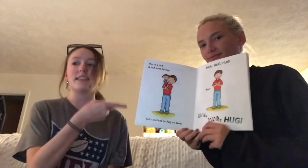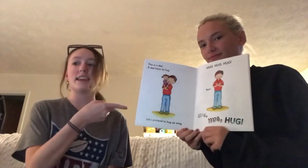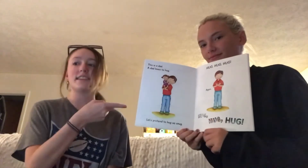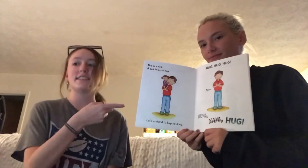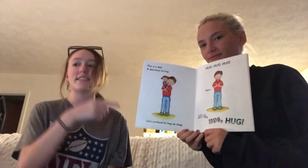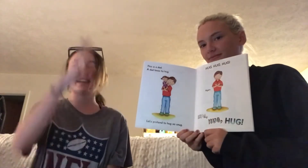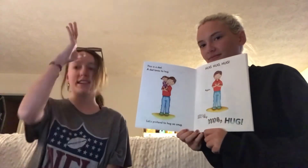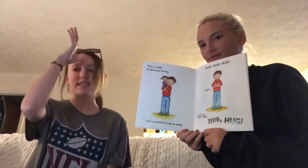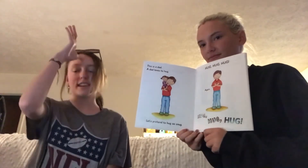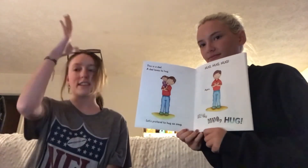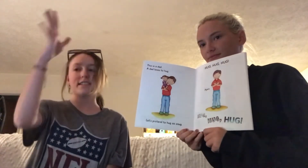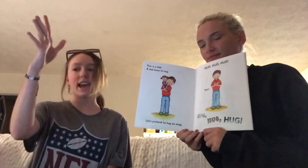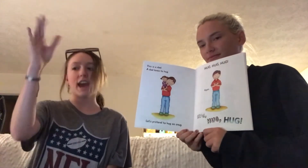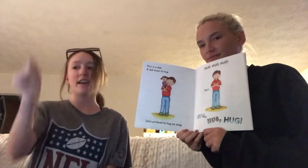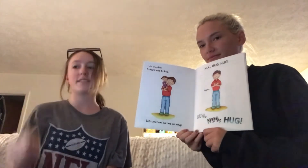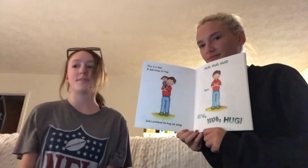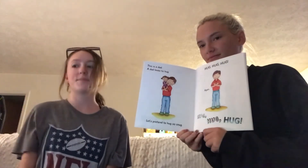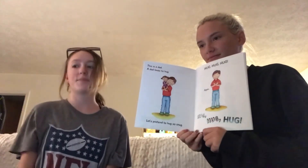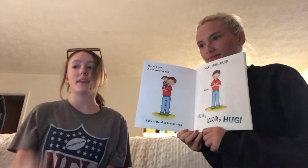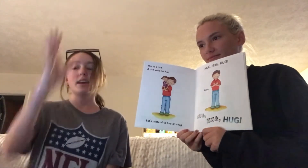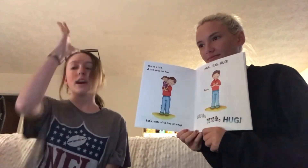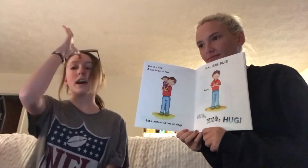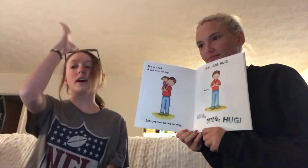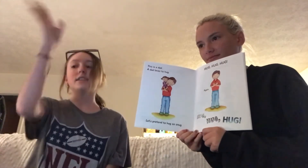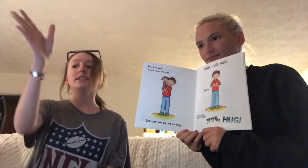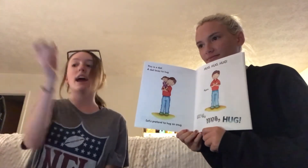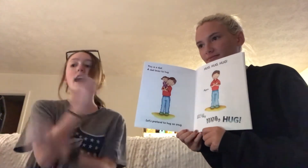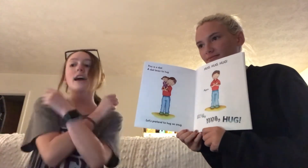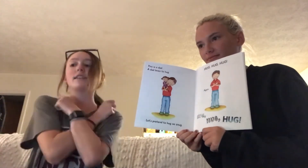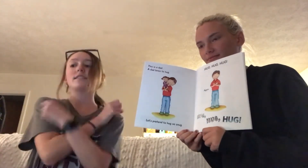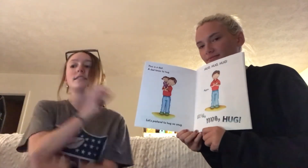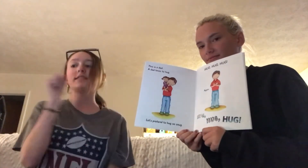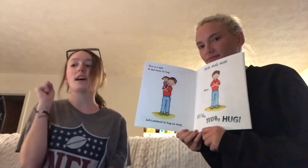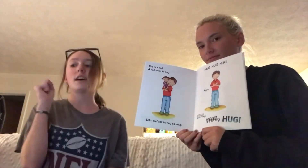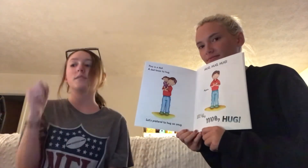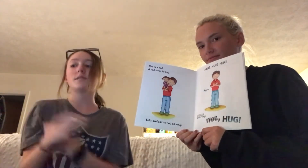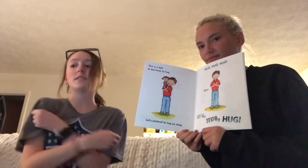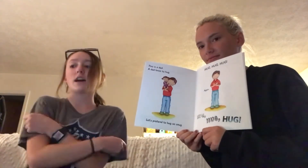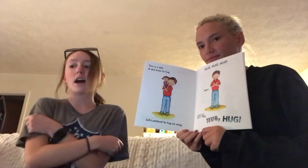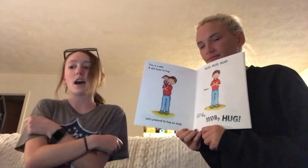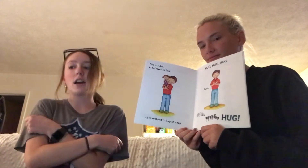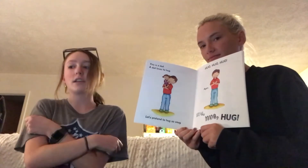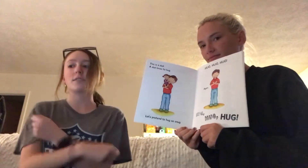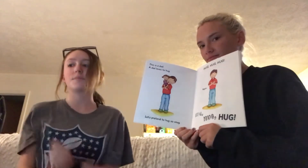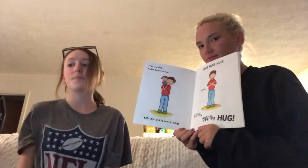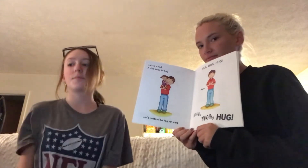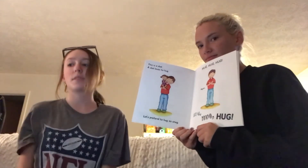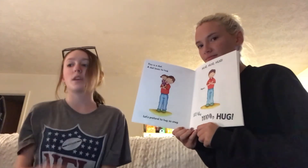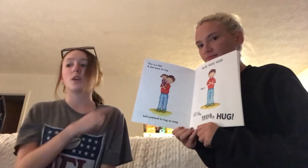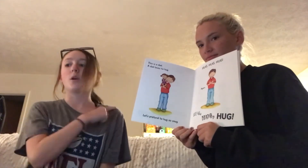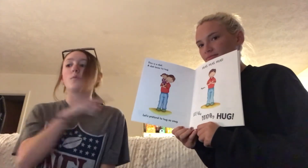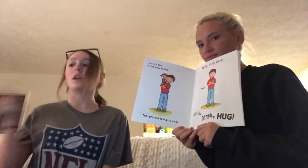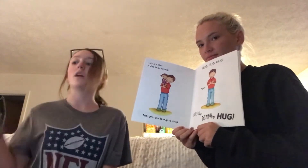This is a dad. A dad loves to hug. We